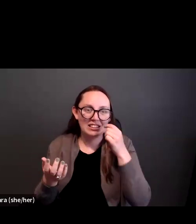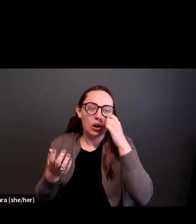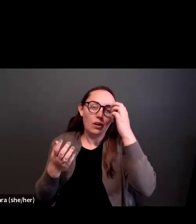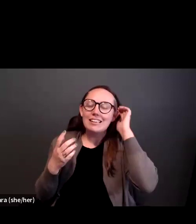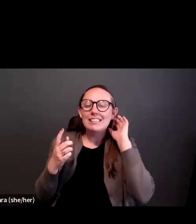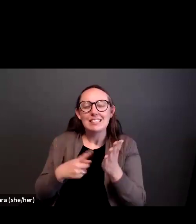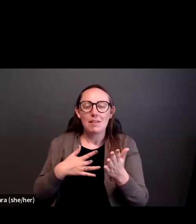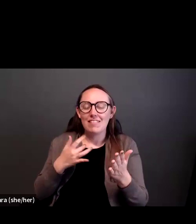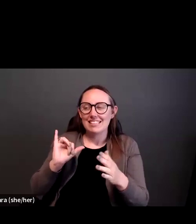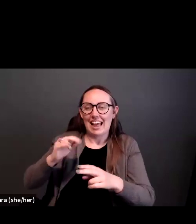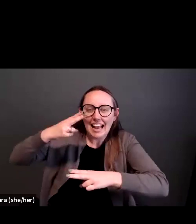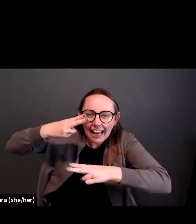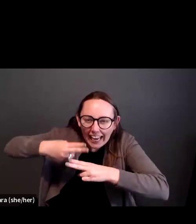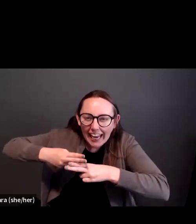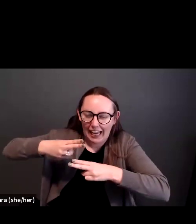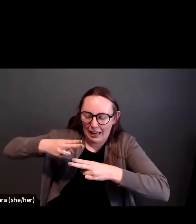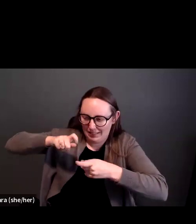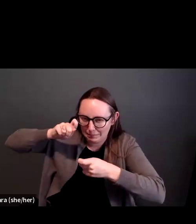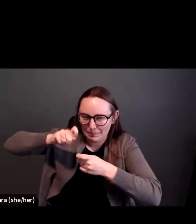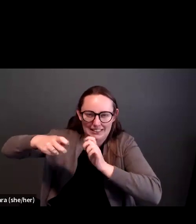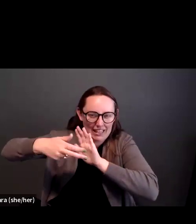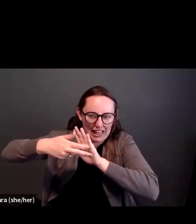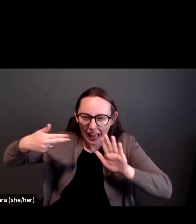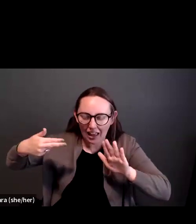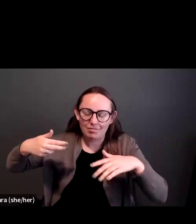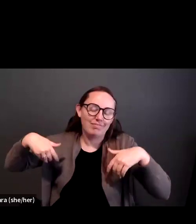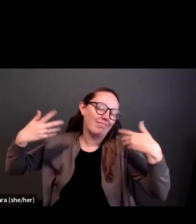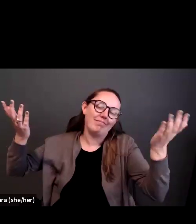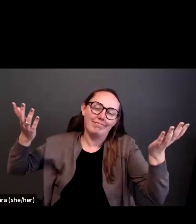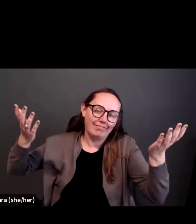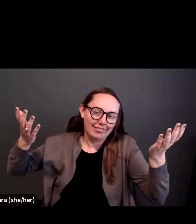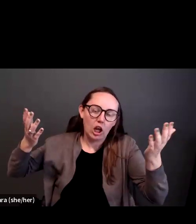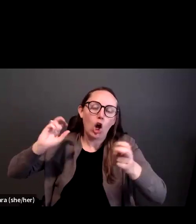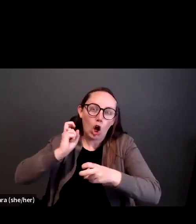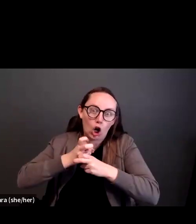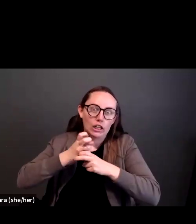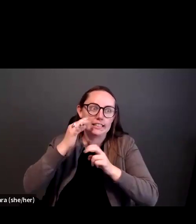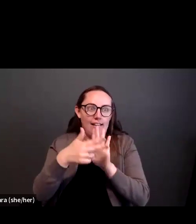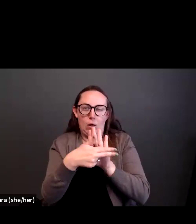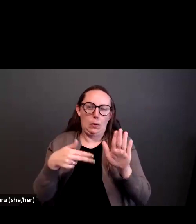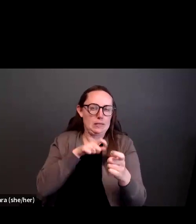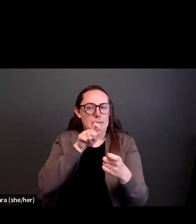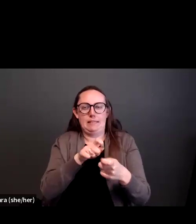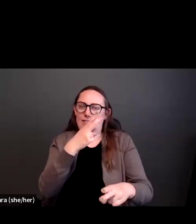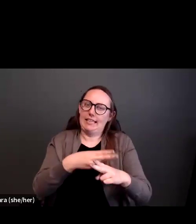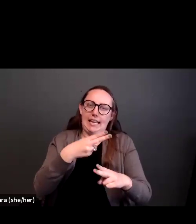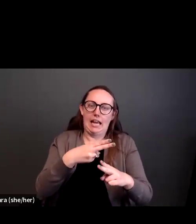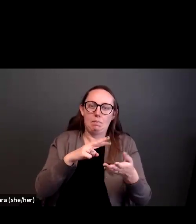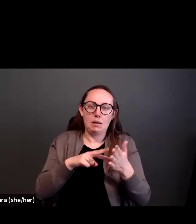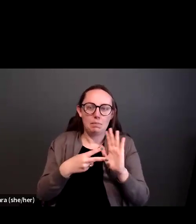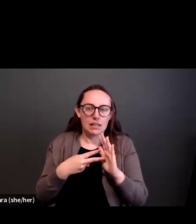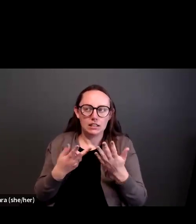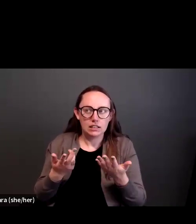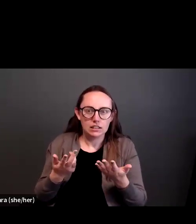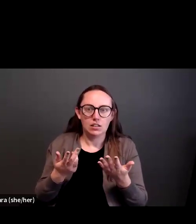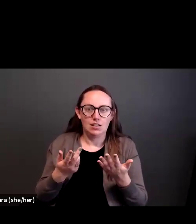sometimes like makes it hard to allow that. In any particular, I mean, that way Digital Knowledge Center is kind of so broad,